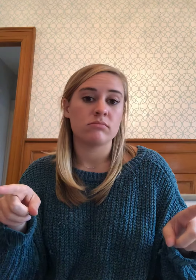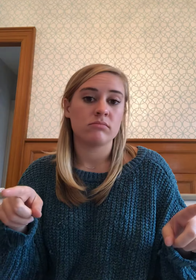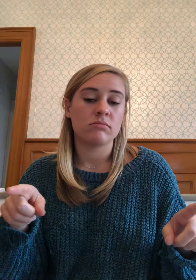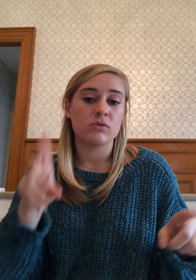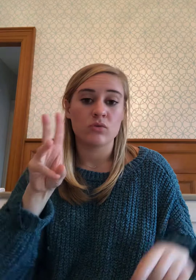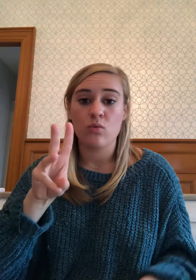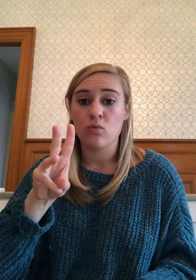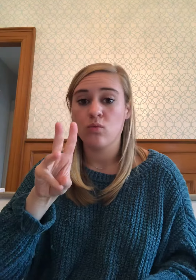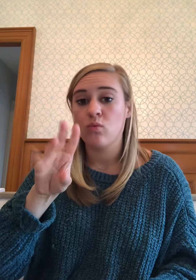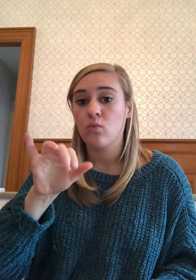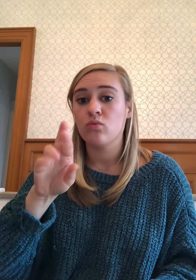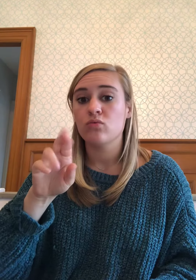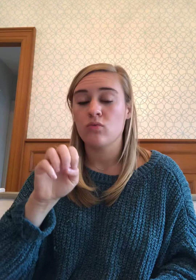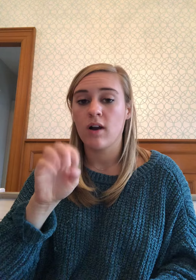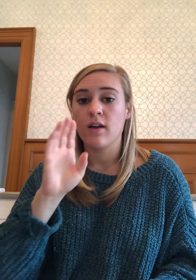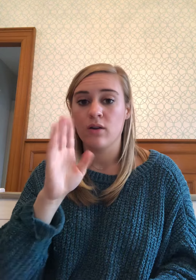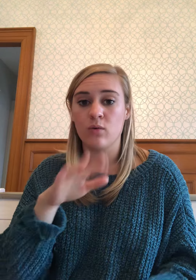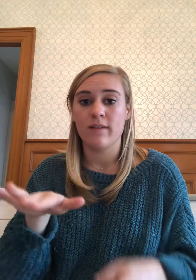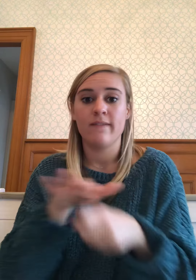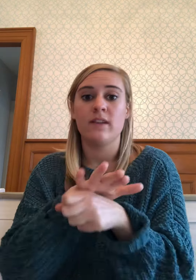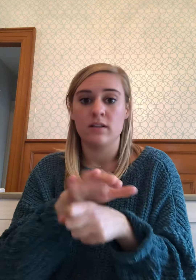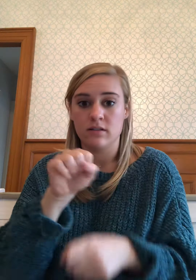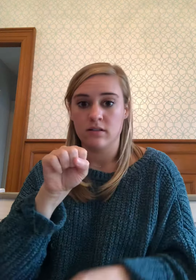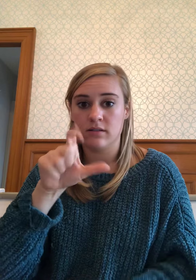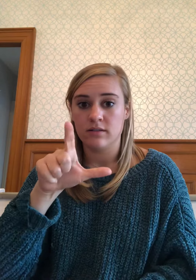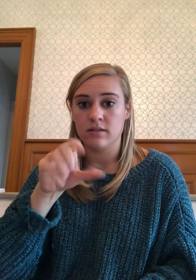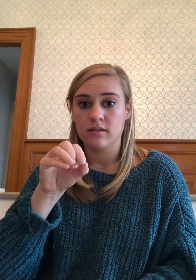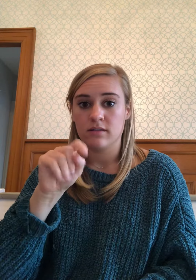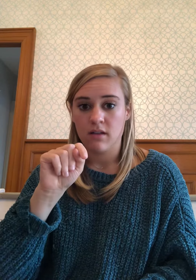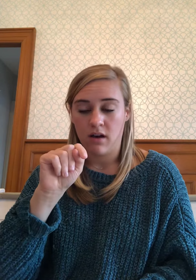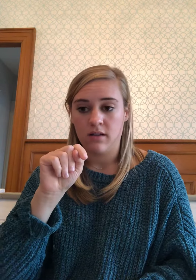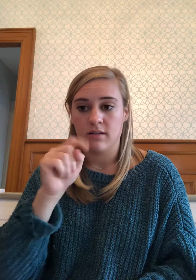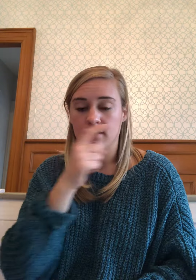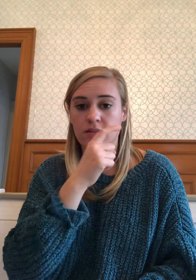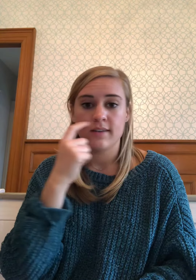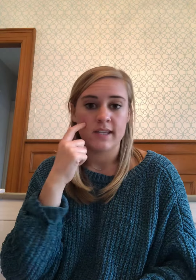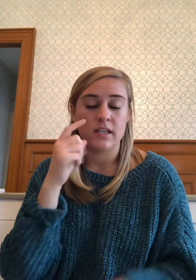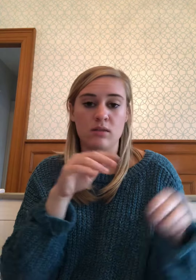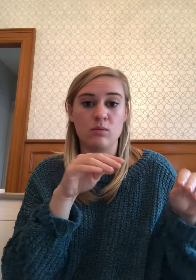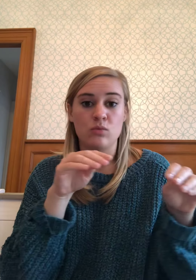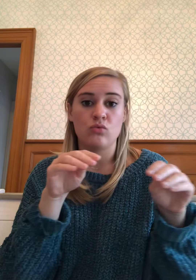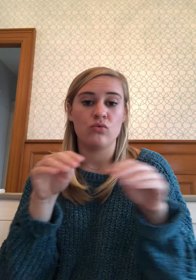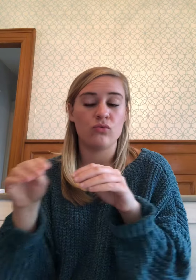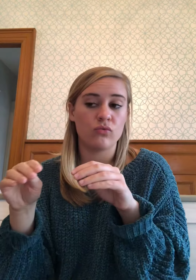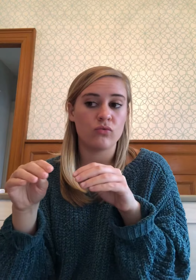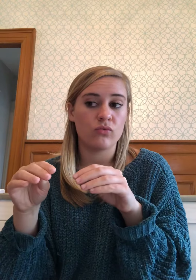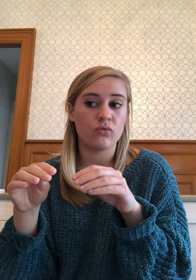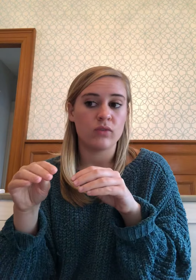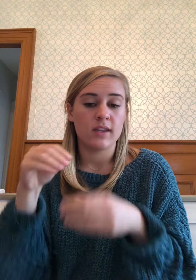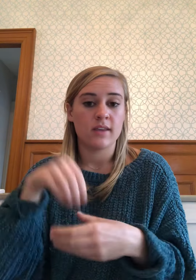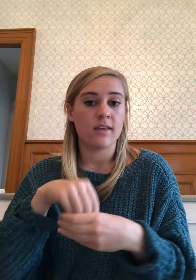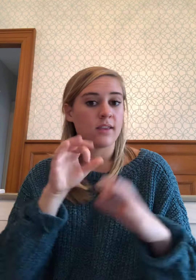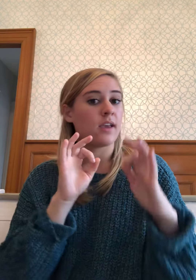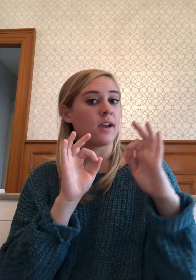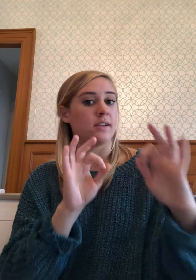wire fills the slot, the teeth are moved in their ideal